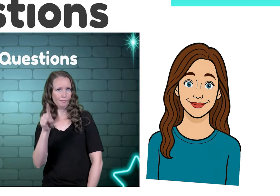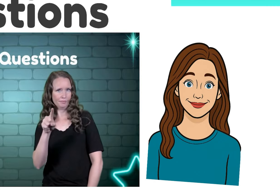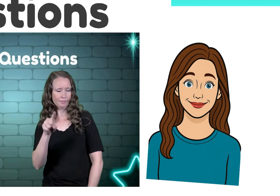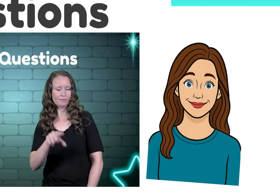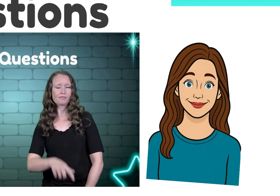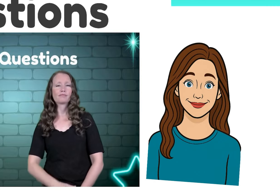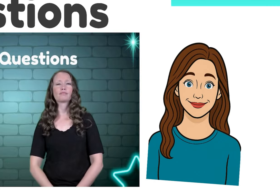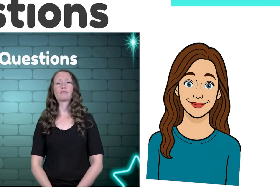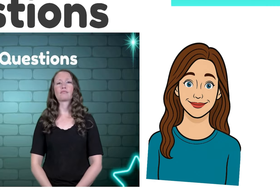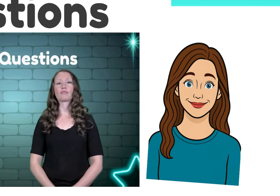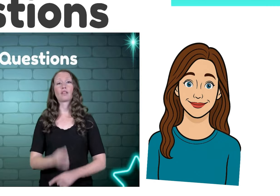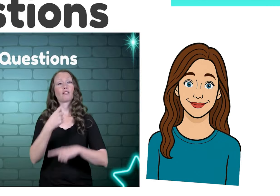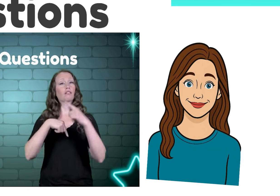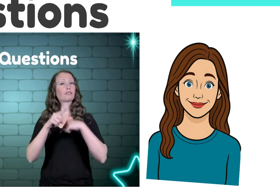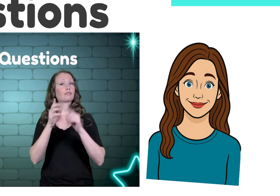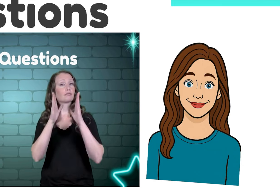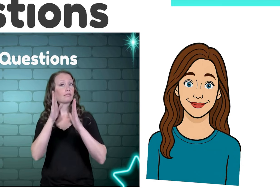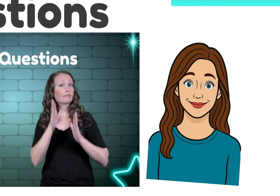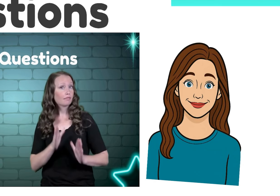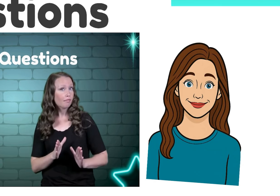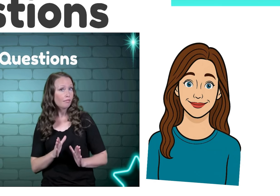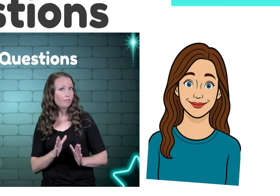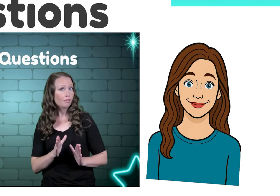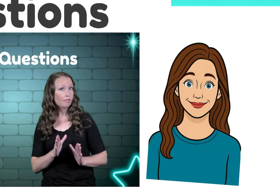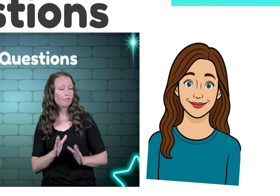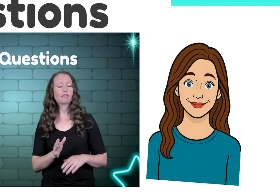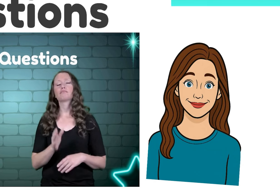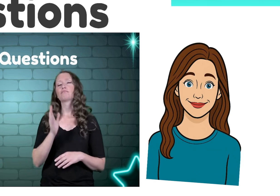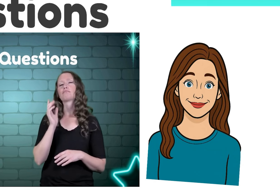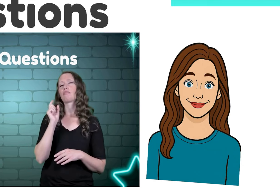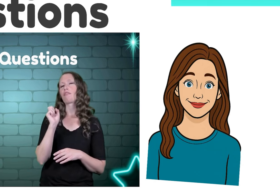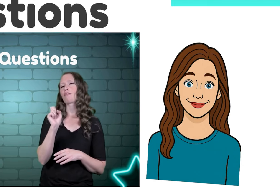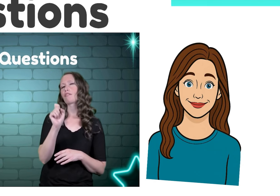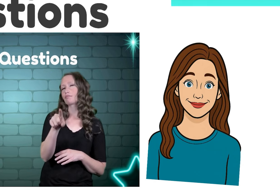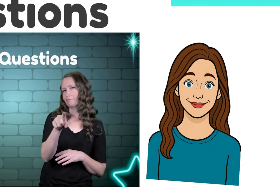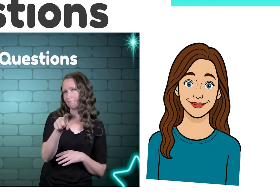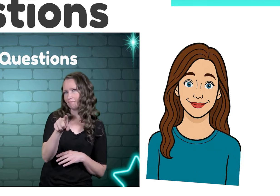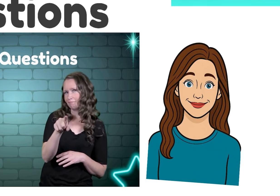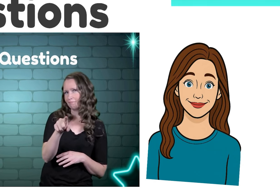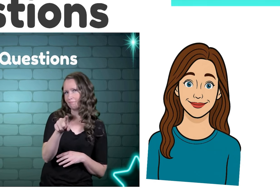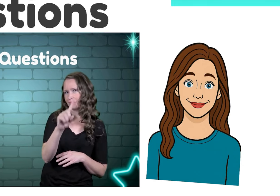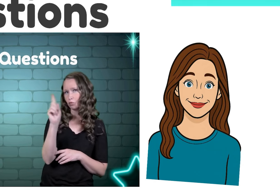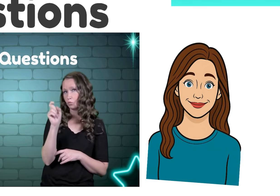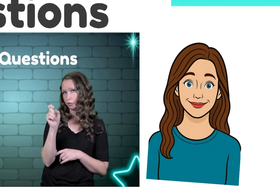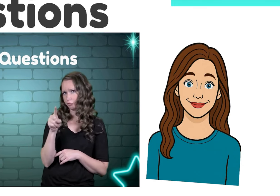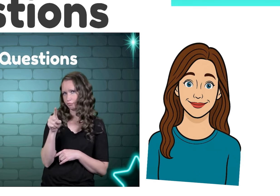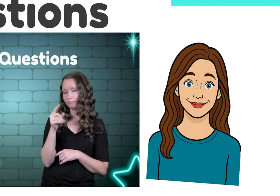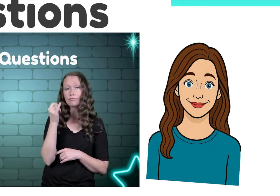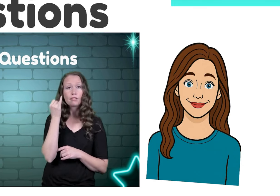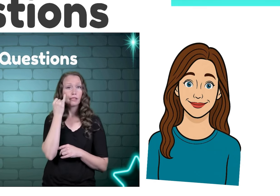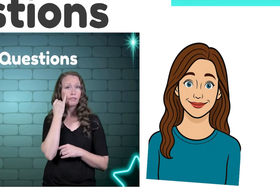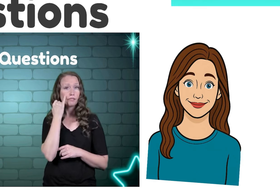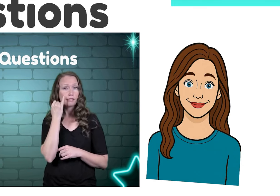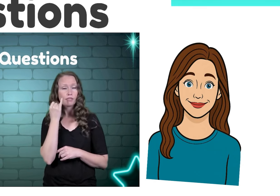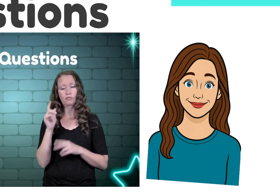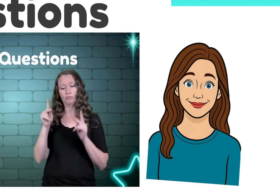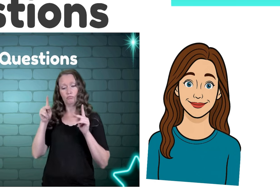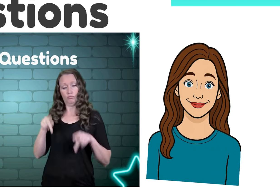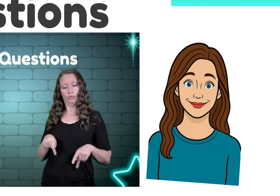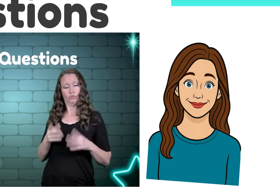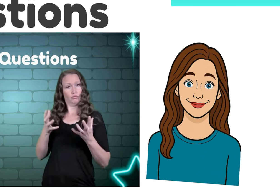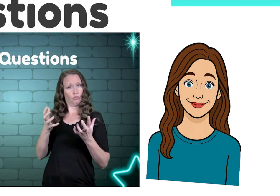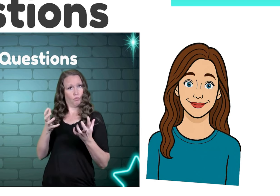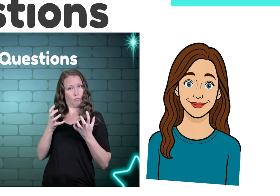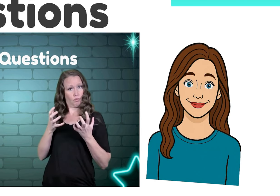Yes/no questions are used when a signer asks a question and they expect